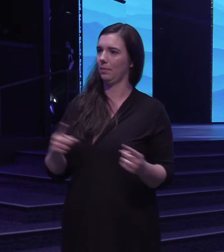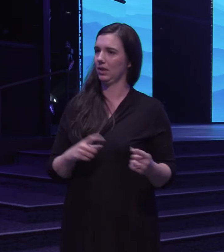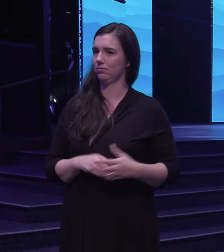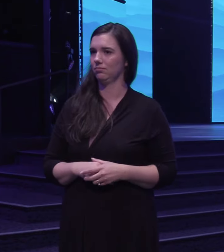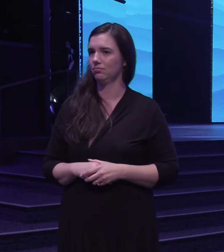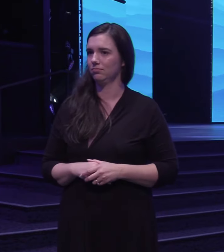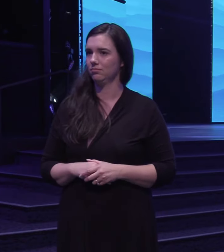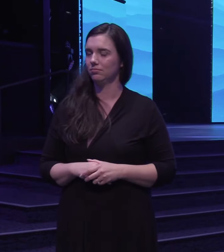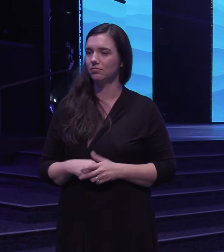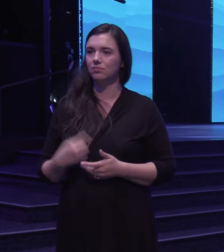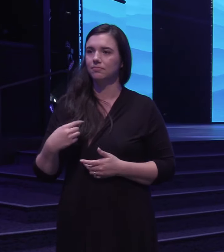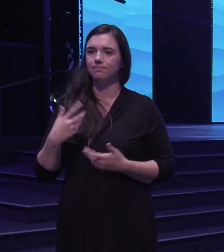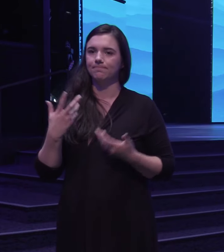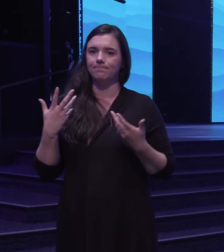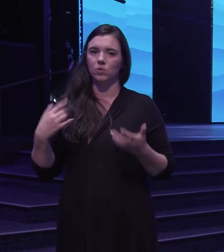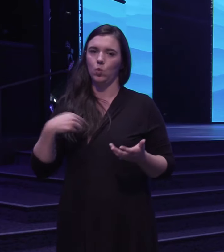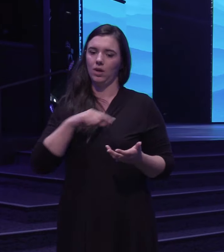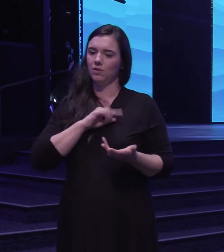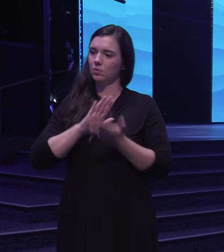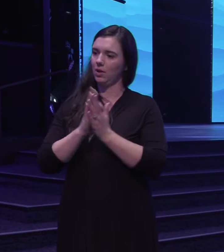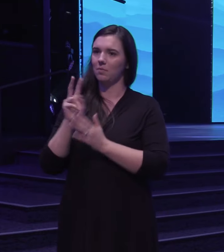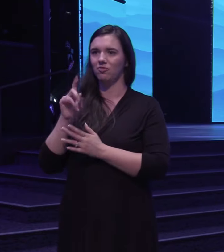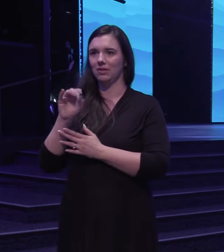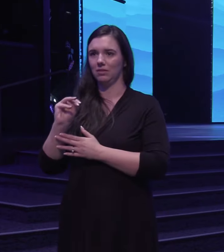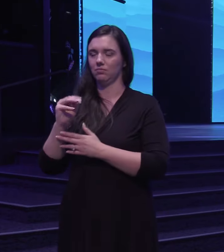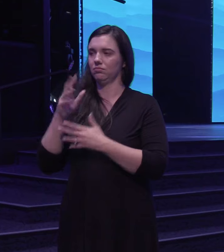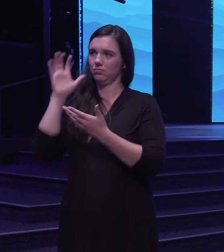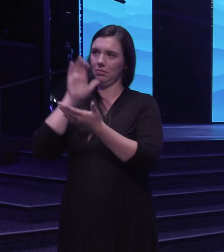happening so that we don't fall victim to it.